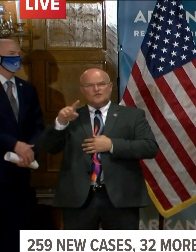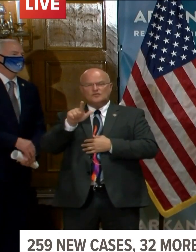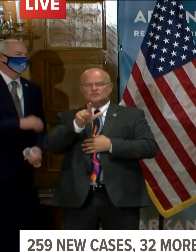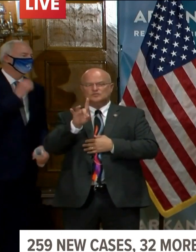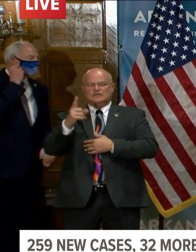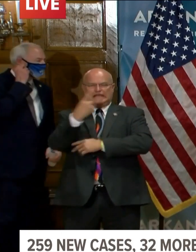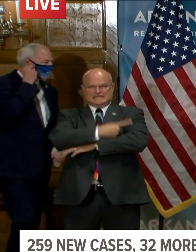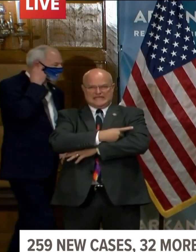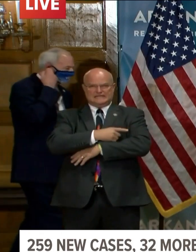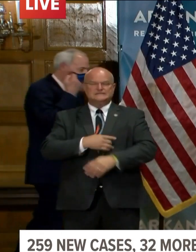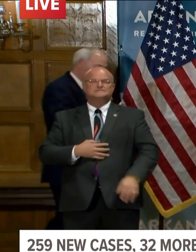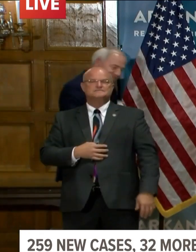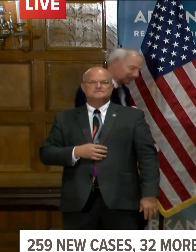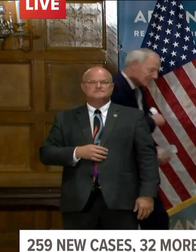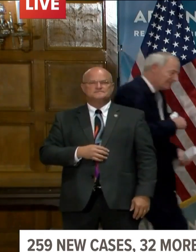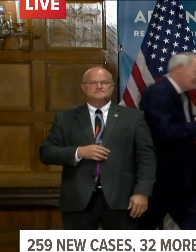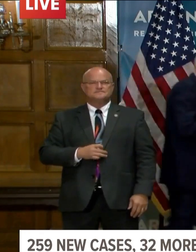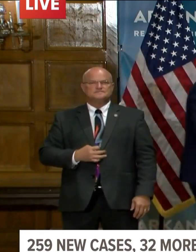days.